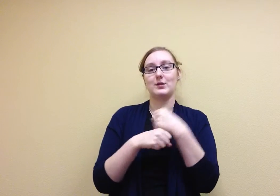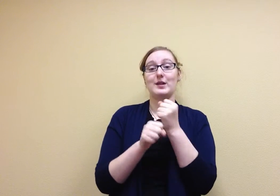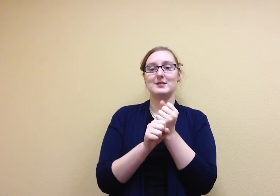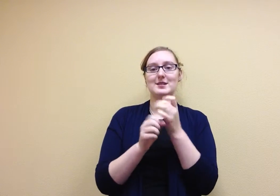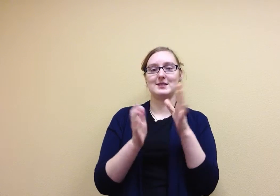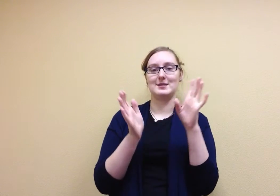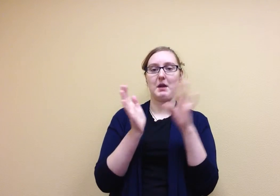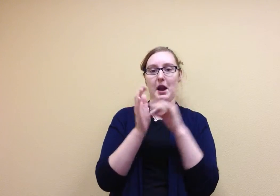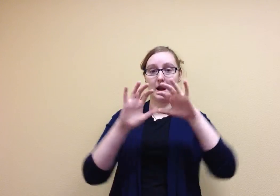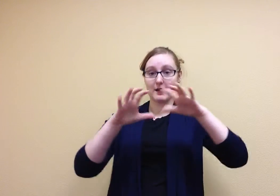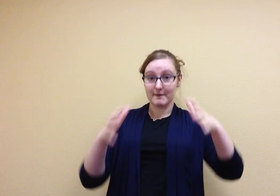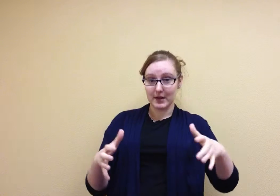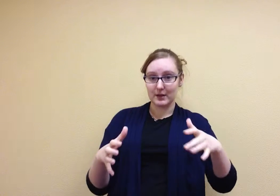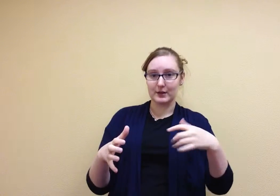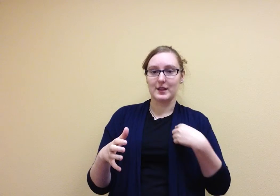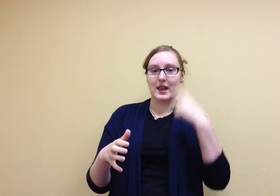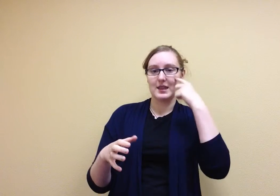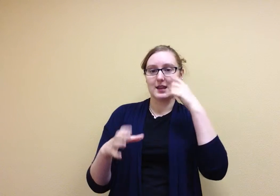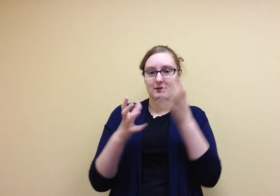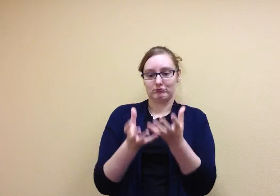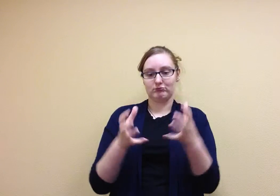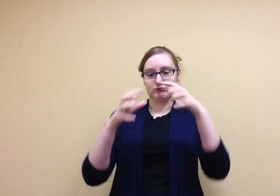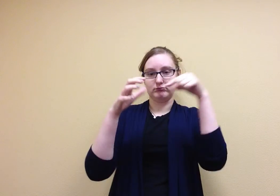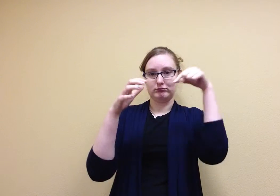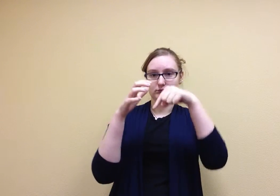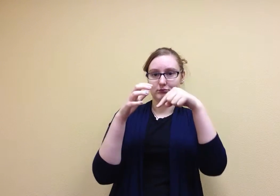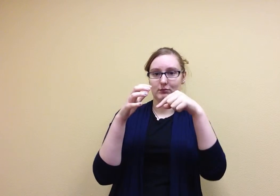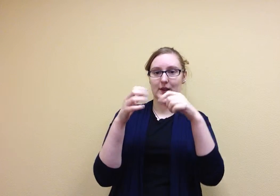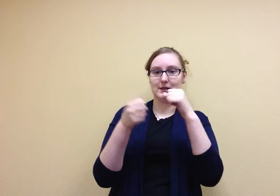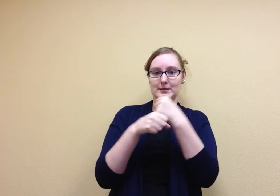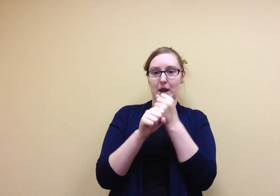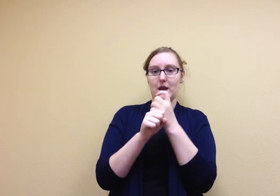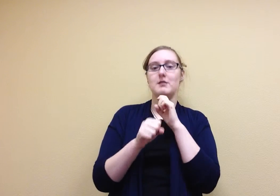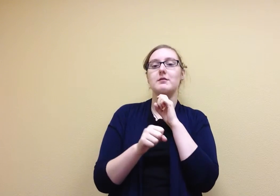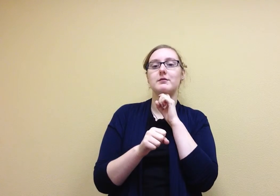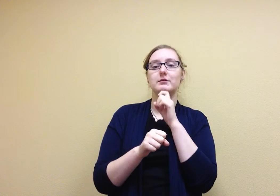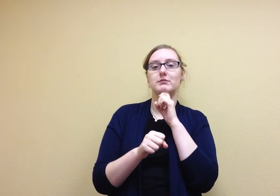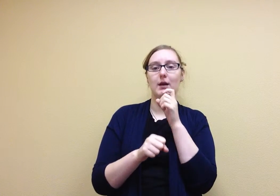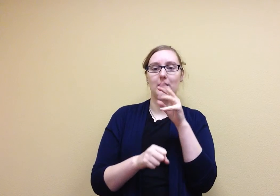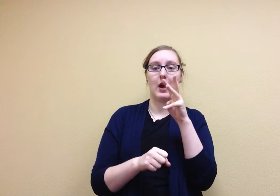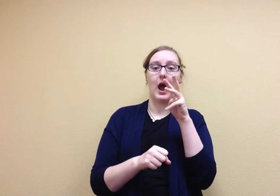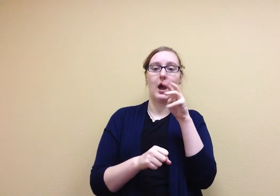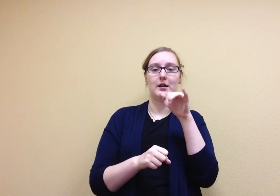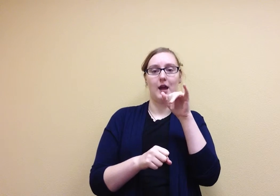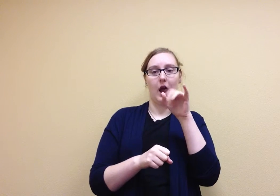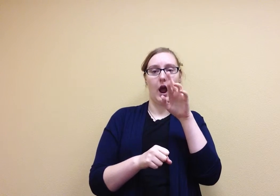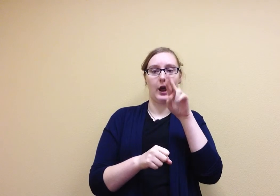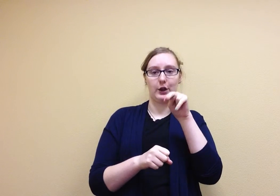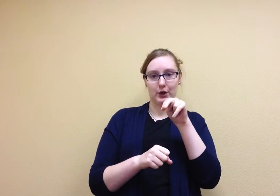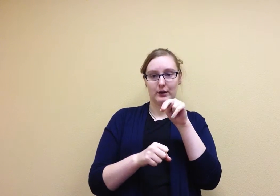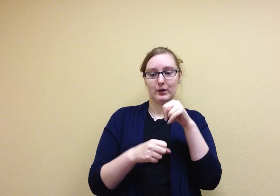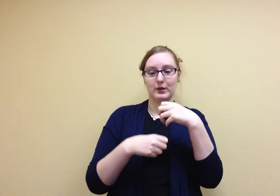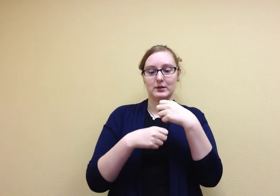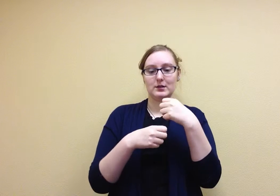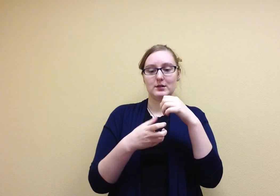inside core, they think anyway, is made up of an iron, which is creating a big, gigantic magnet. But what's